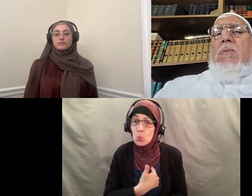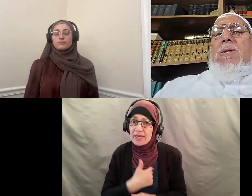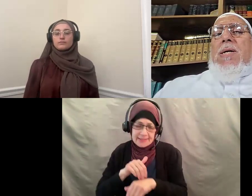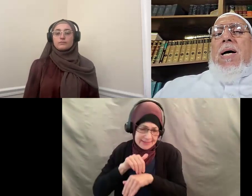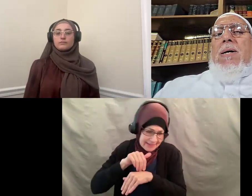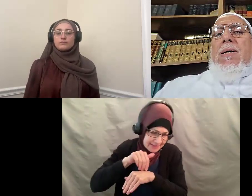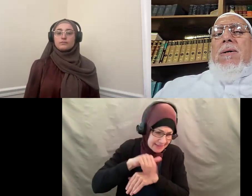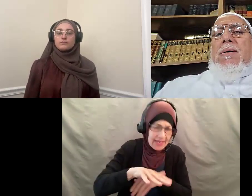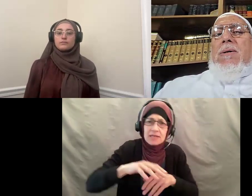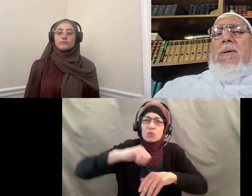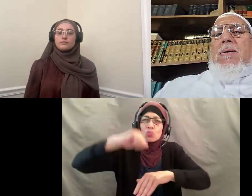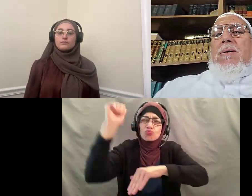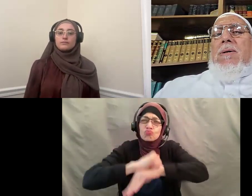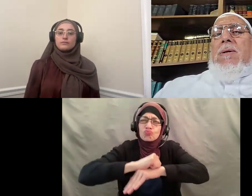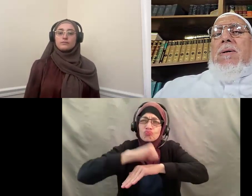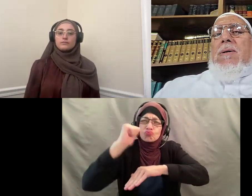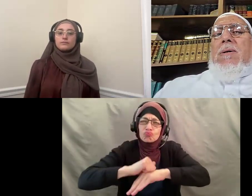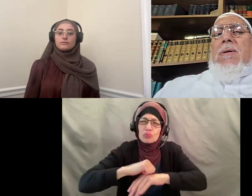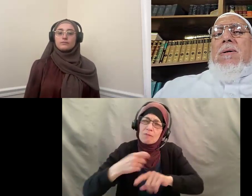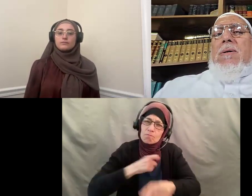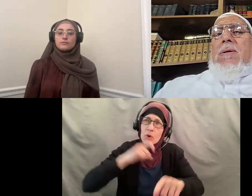stones from the sky,